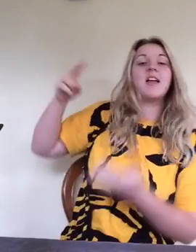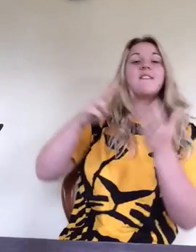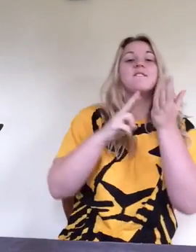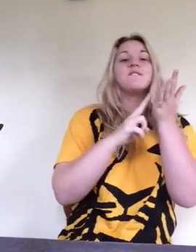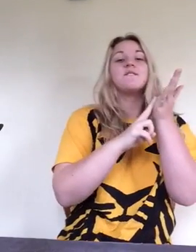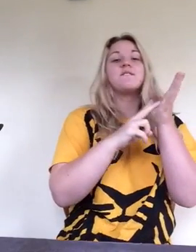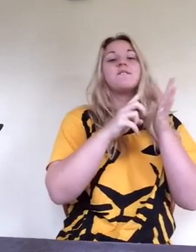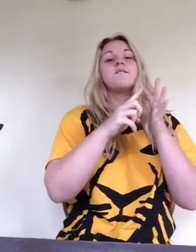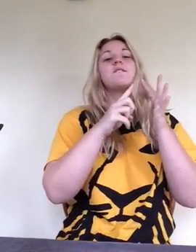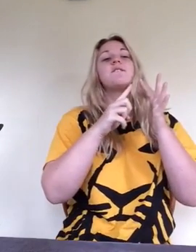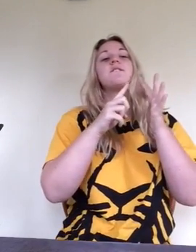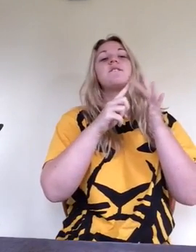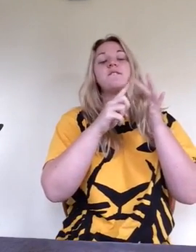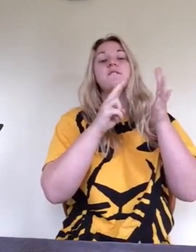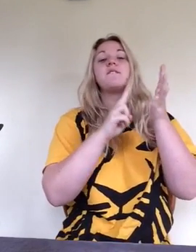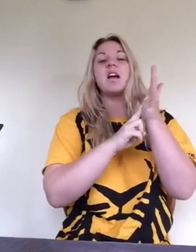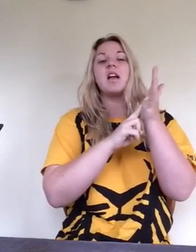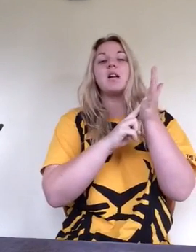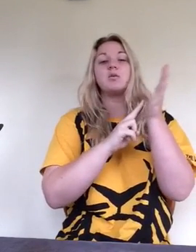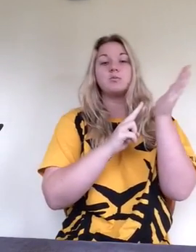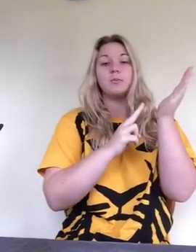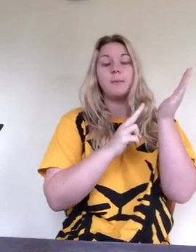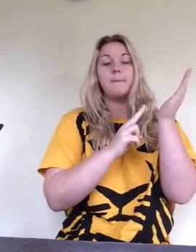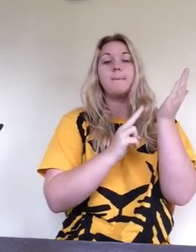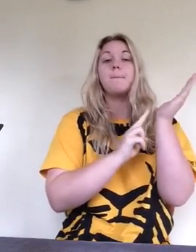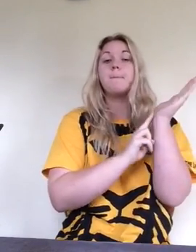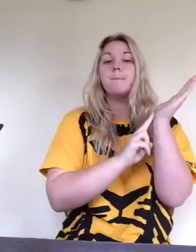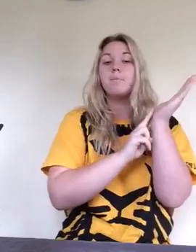have an artery here. This is an artery.